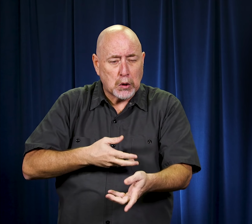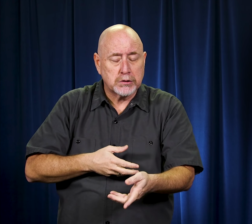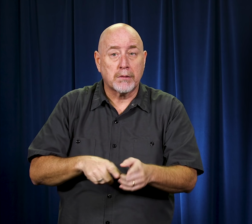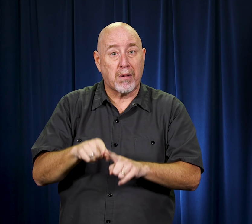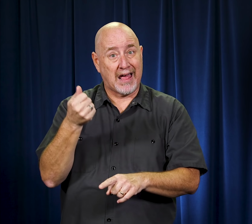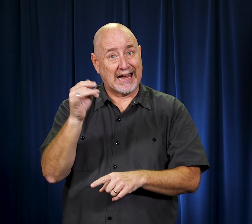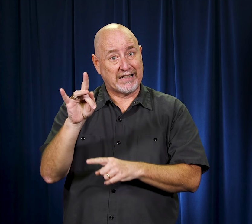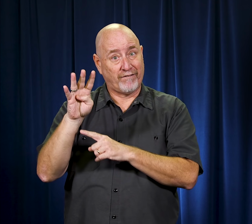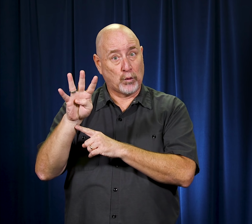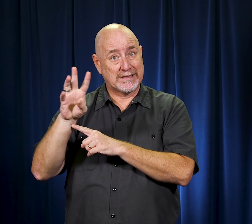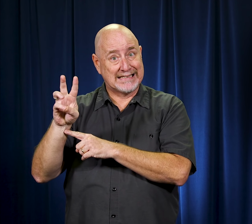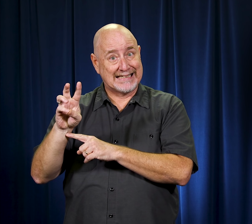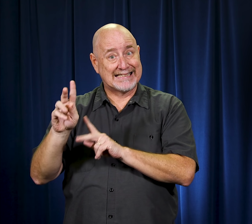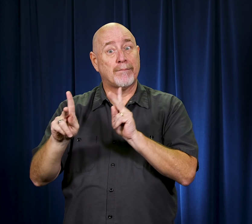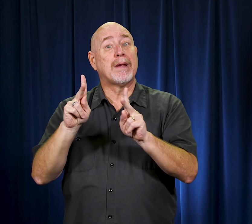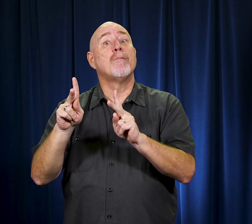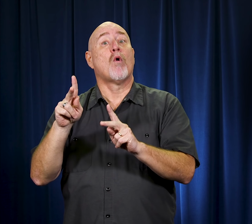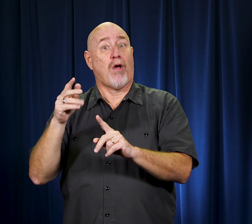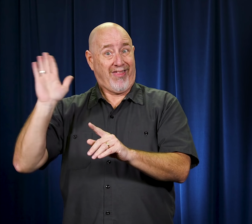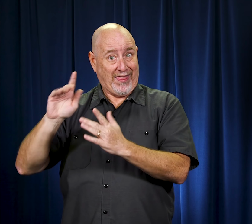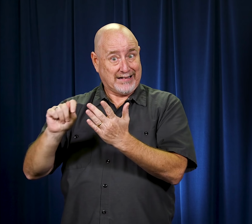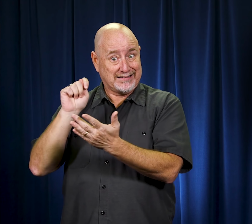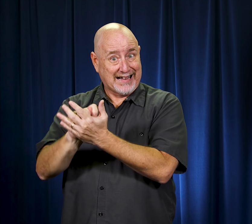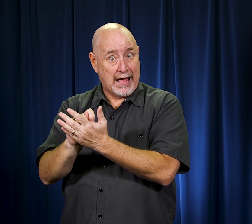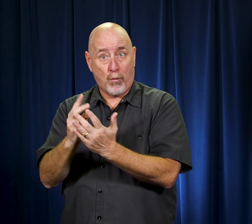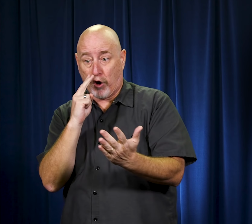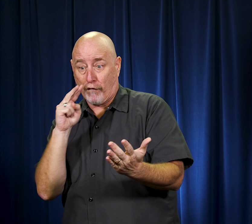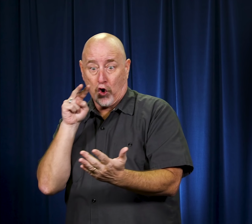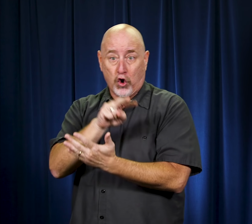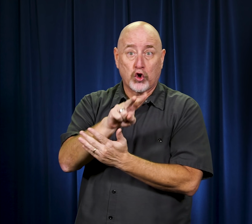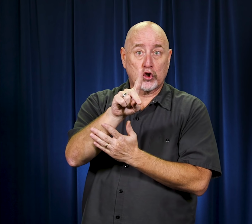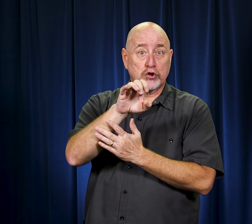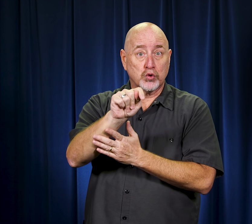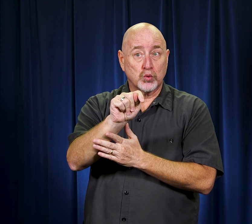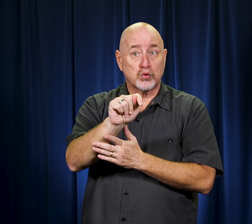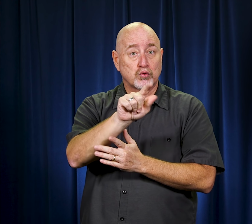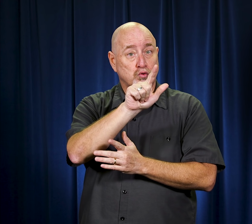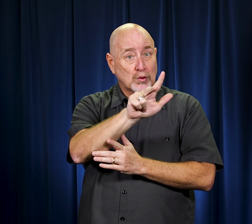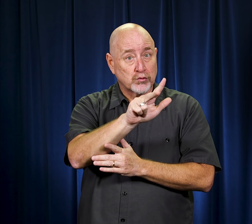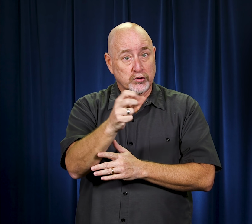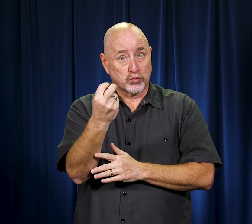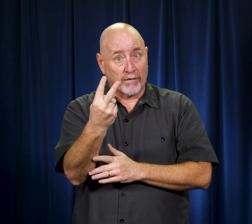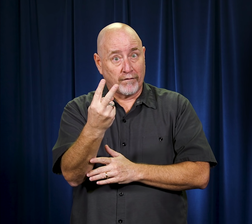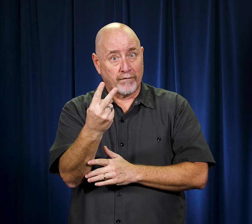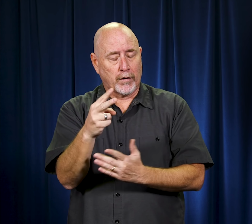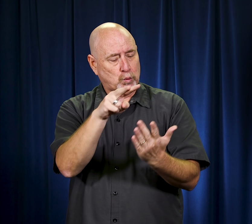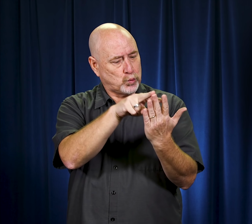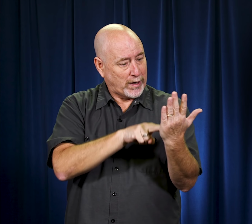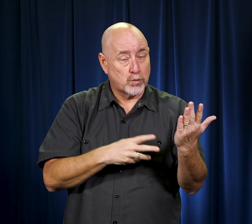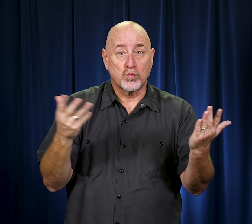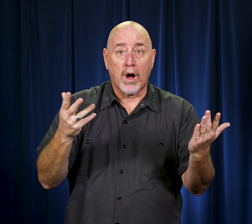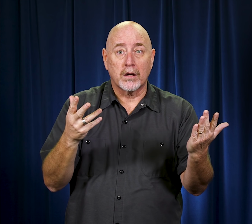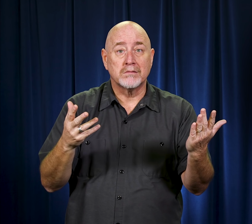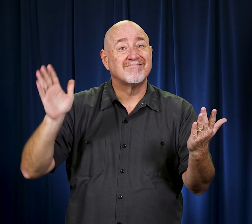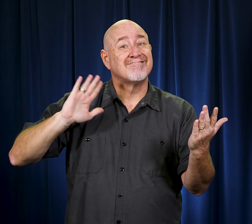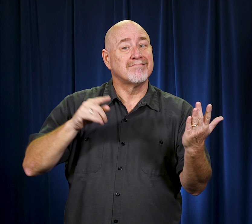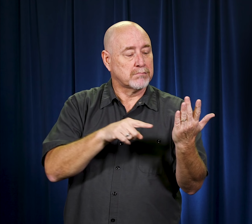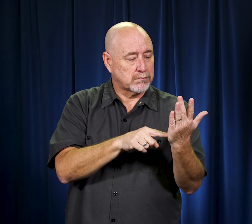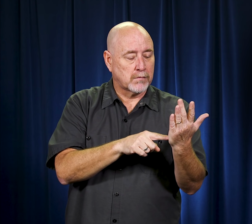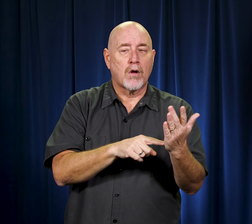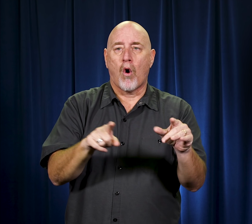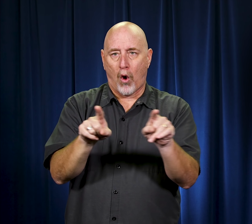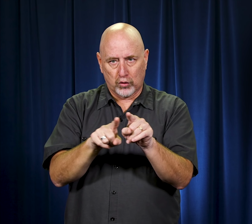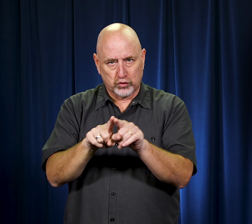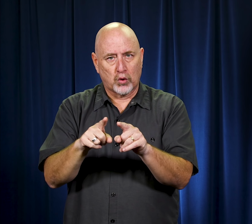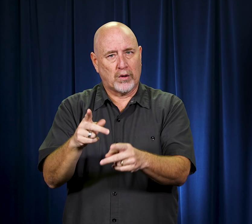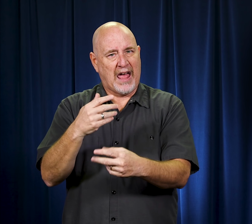in 1846 had turned their Bibles to Deuteronomy chapter 23, verse 12, they would have read this. "Also,